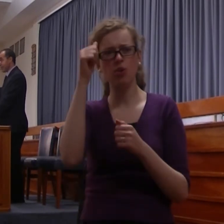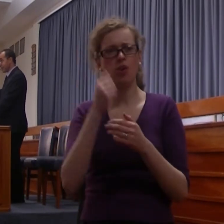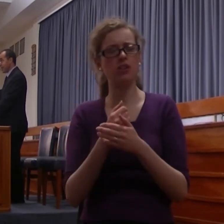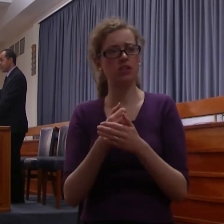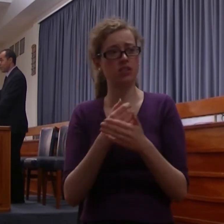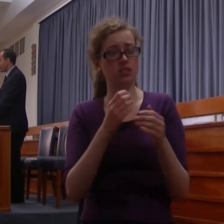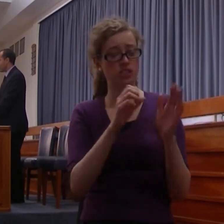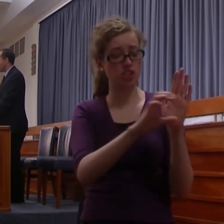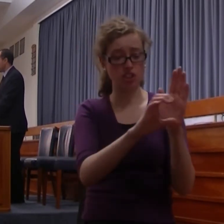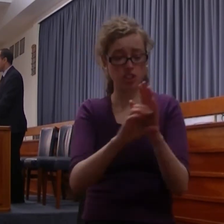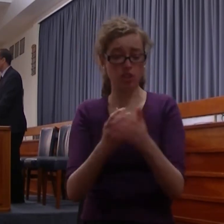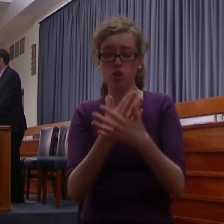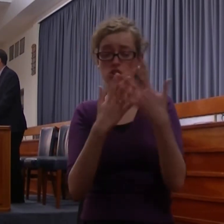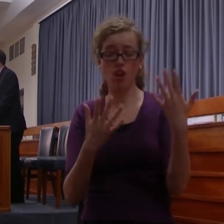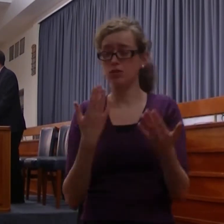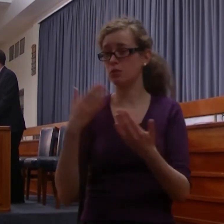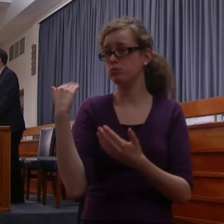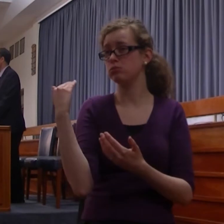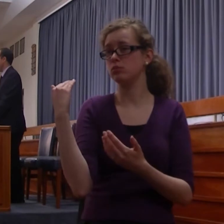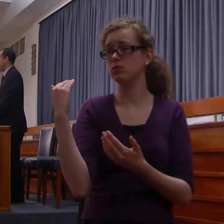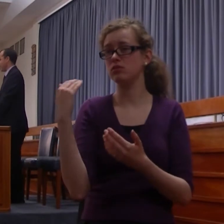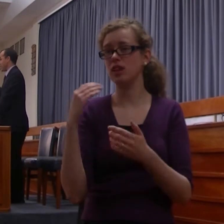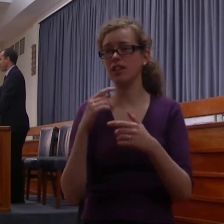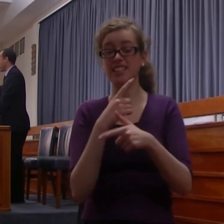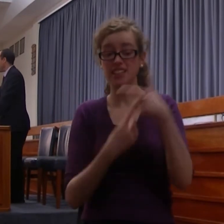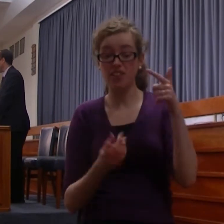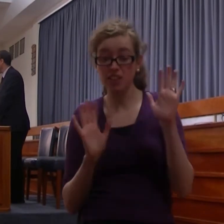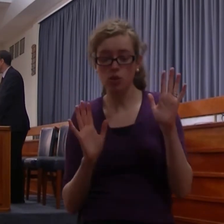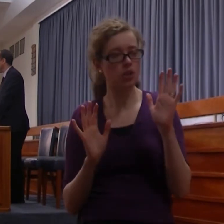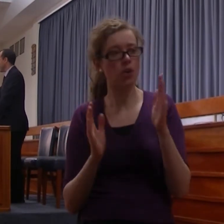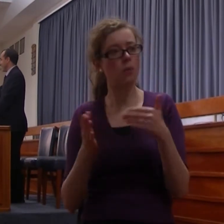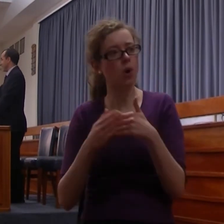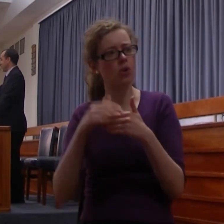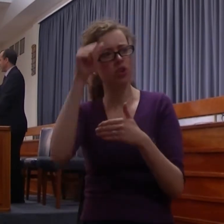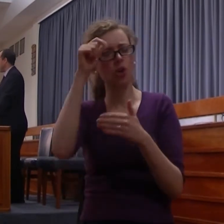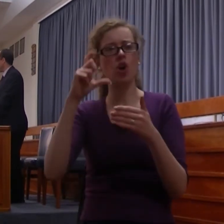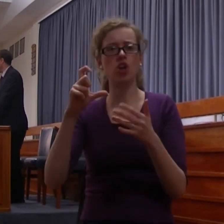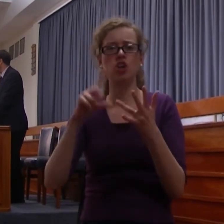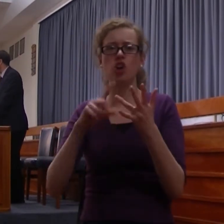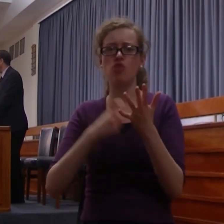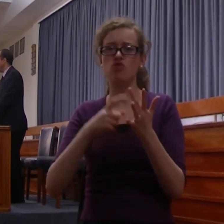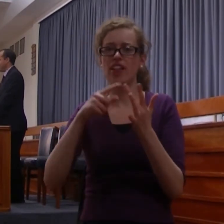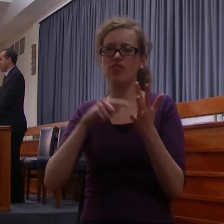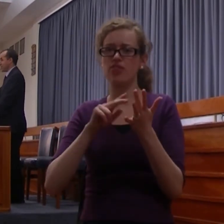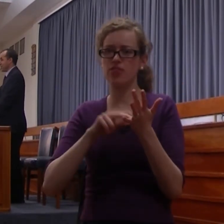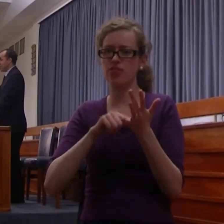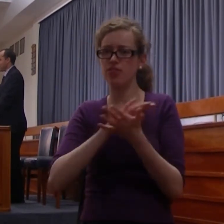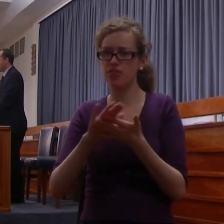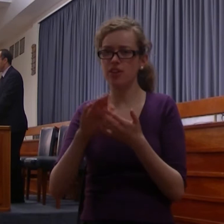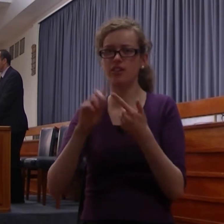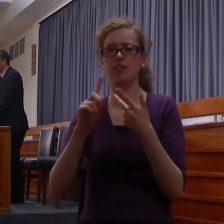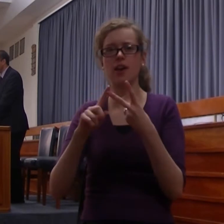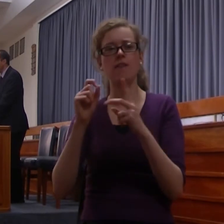scriptures, and the reason is because there are many other churches in that time which were not just the seven